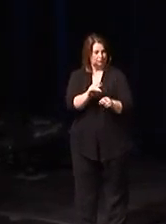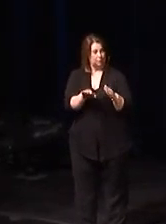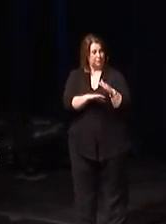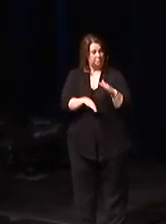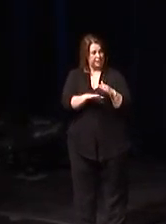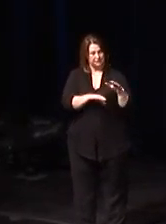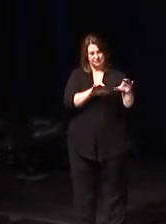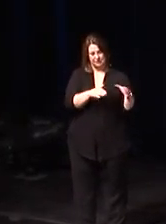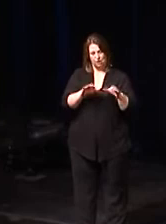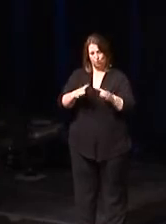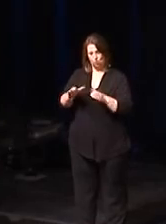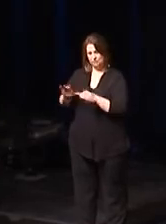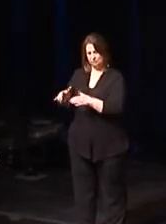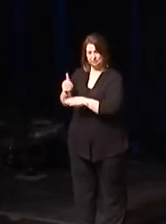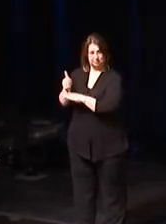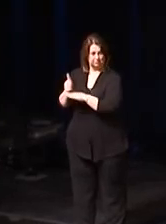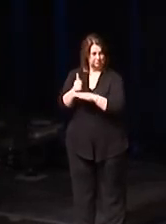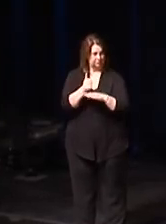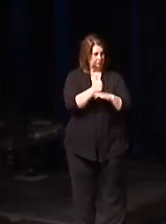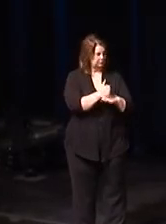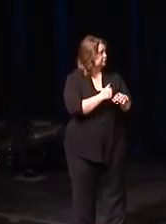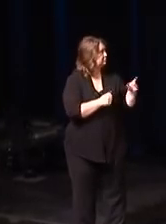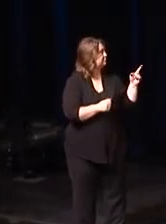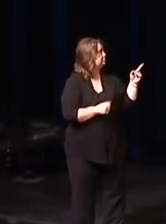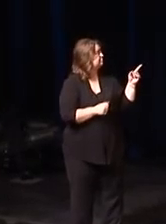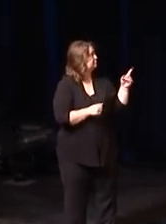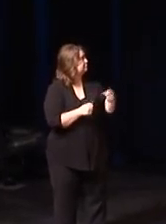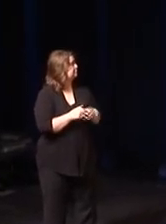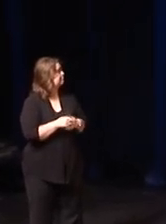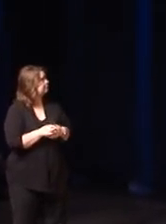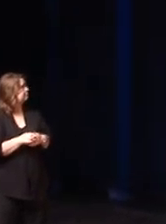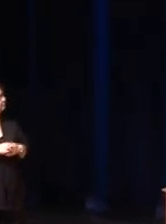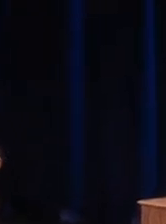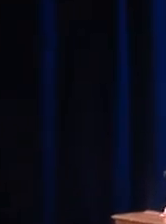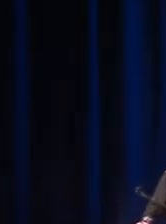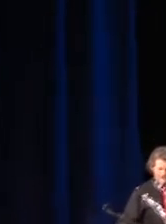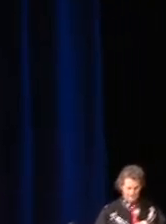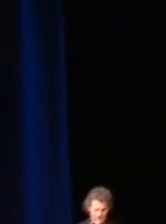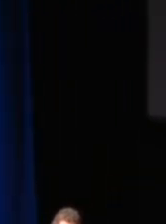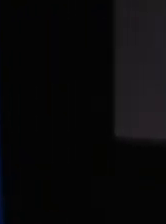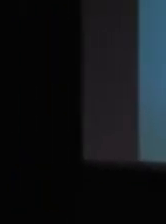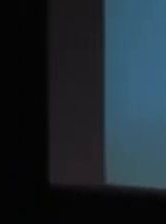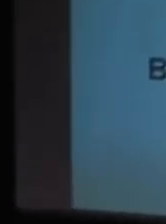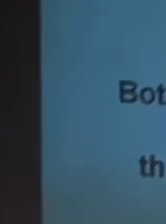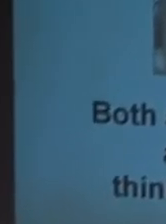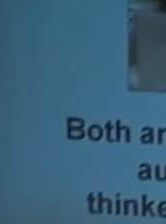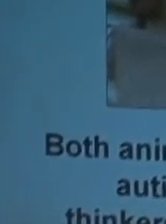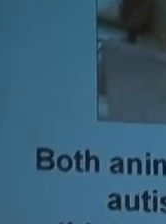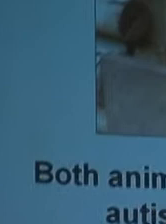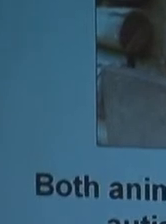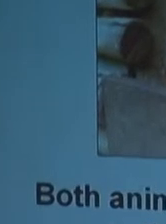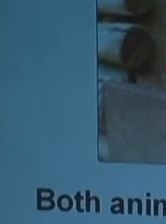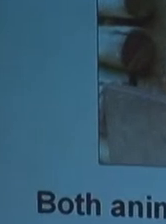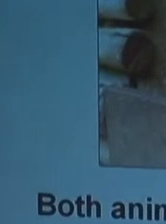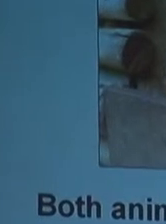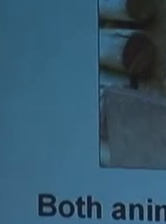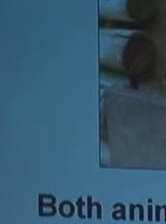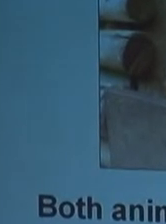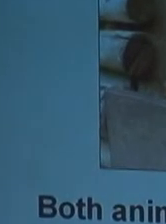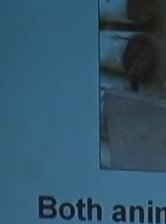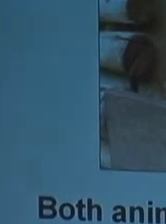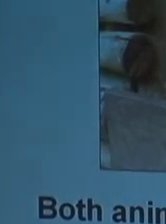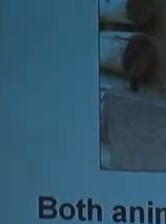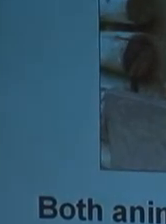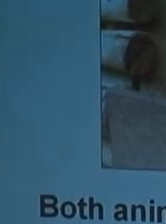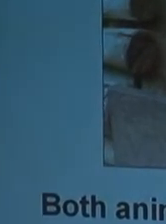categories. Both animals and people with autism are bottom-up thinkers rather than top-down. Now, there's some kinds of work where bottom-up